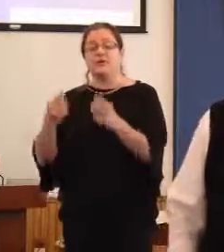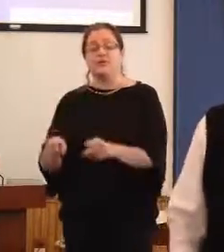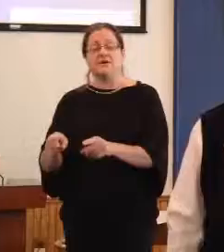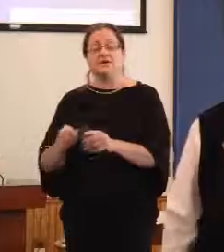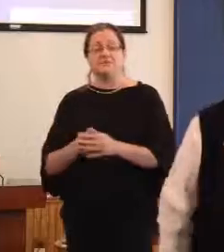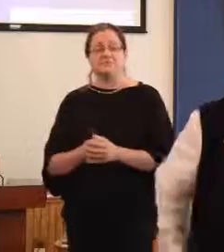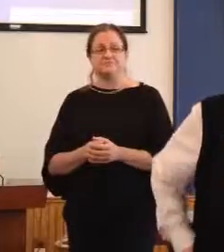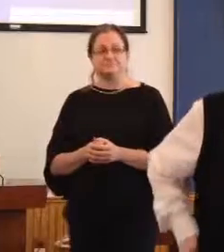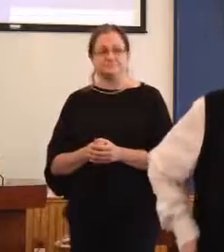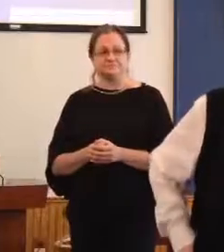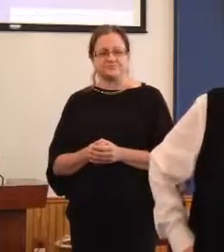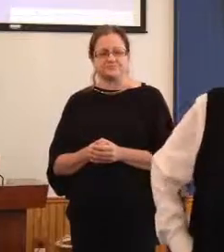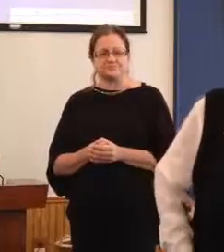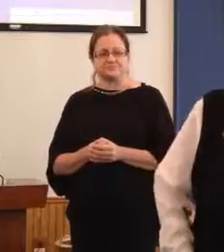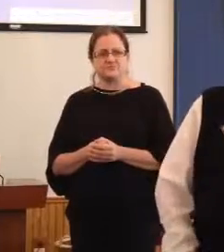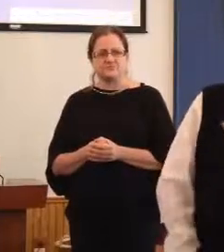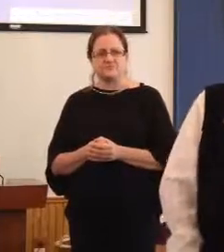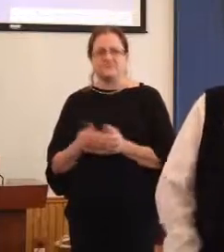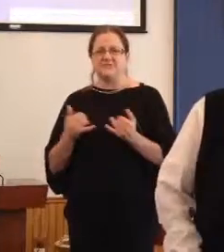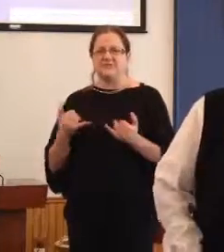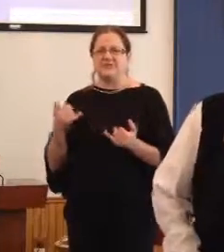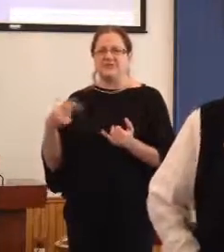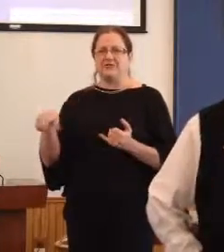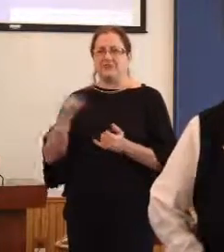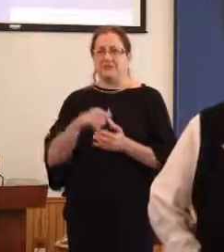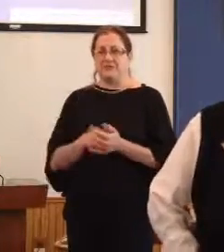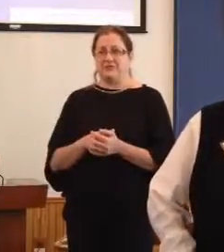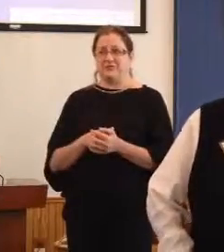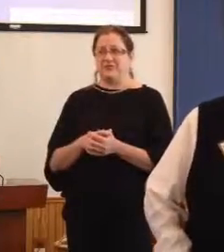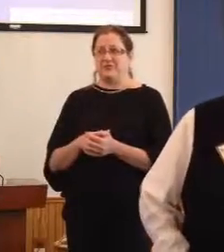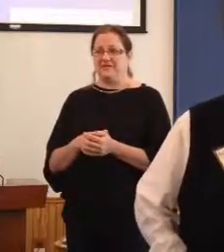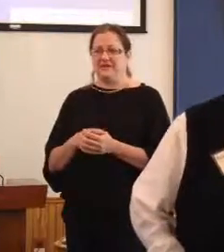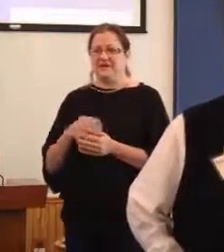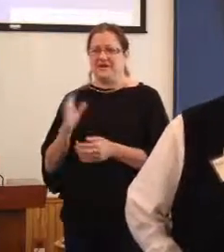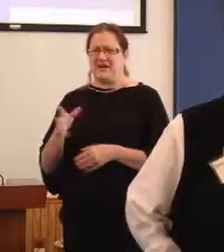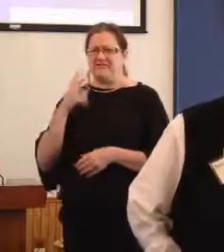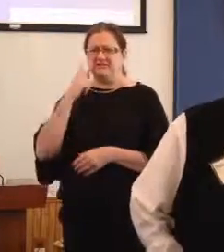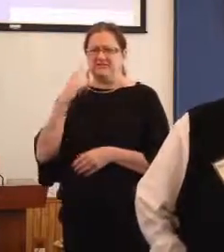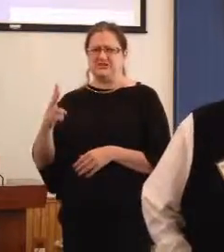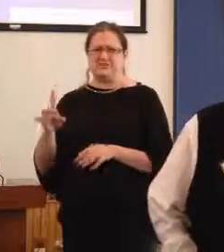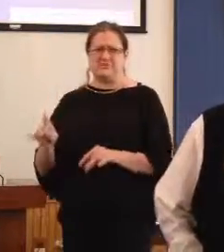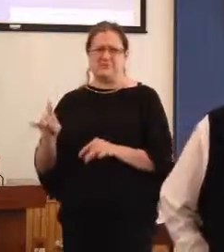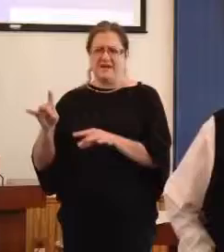so now, those among you say, never saw one.